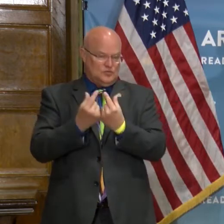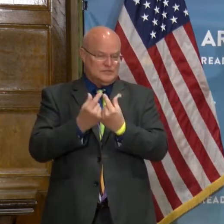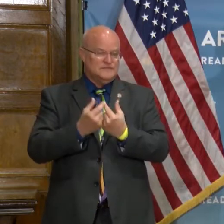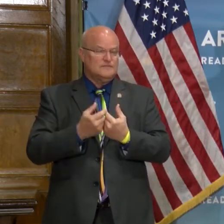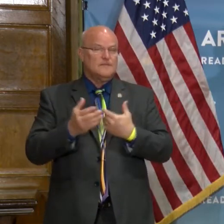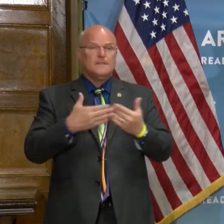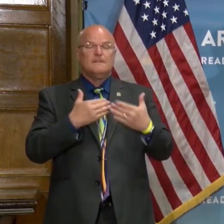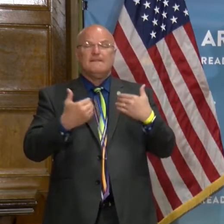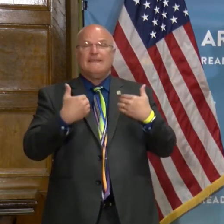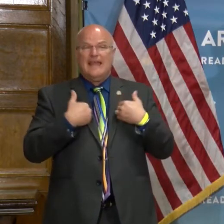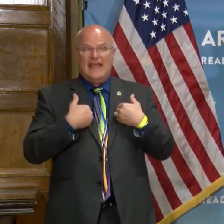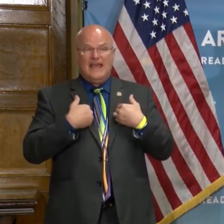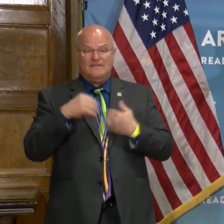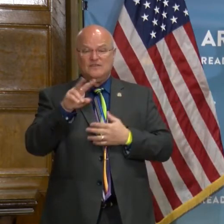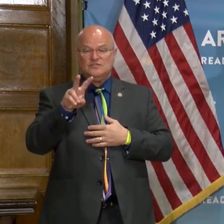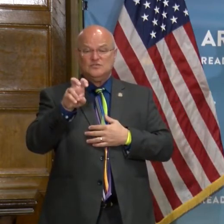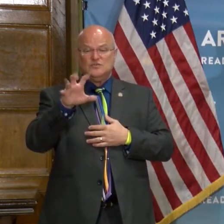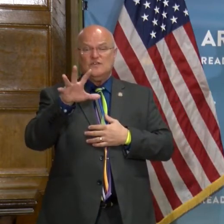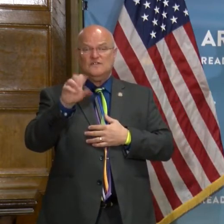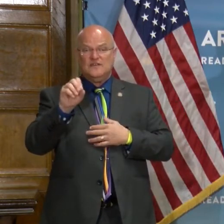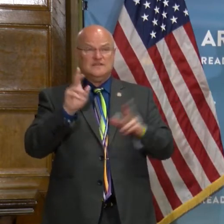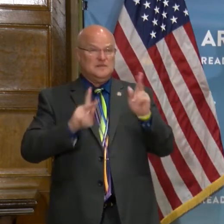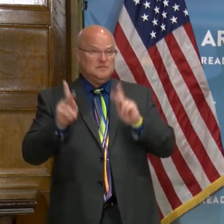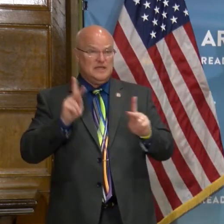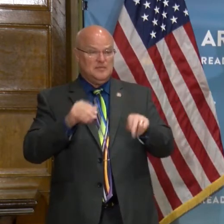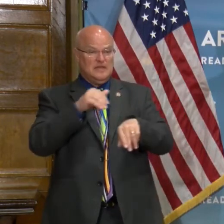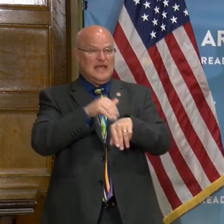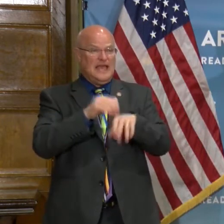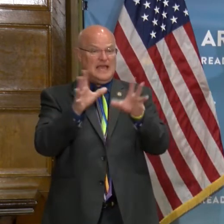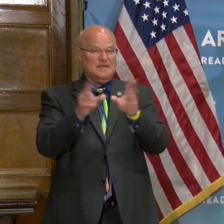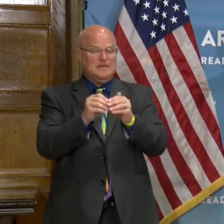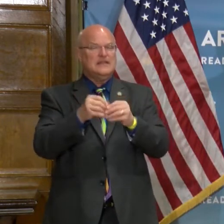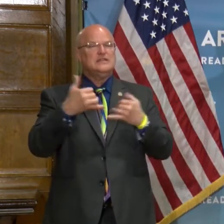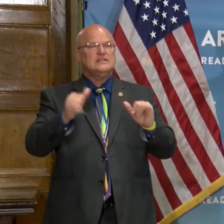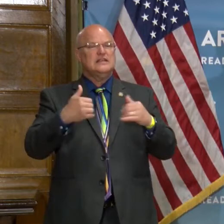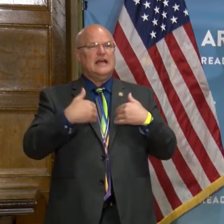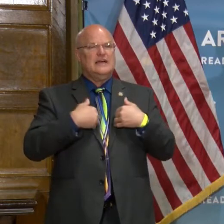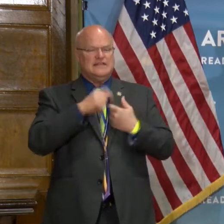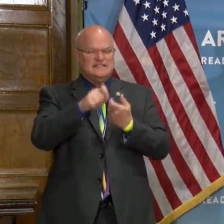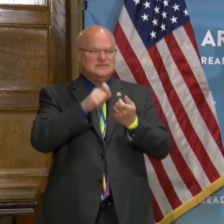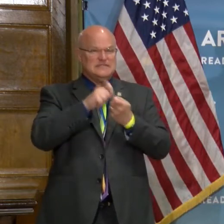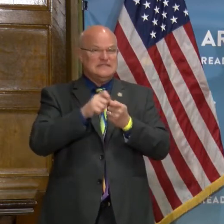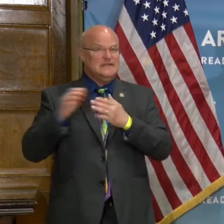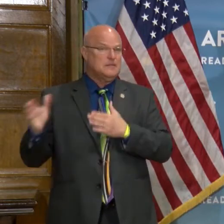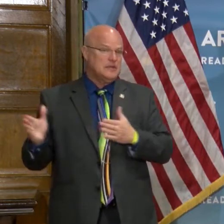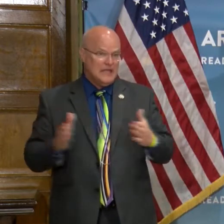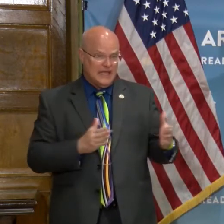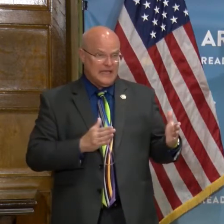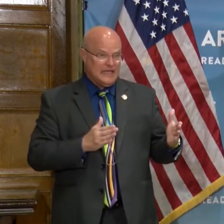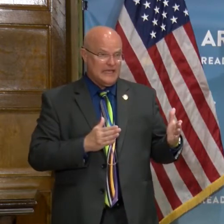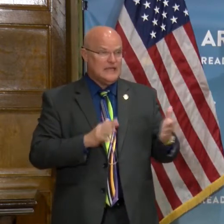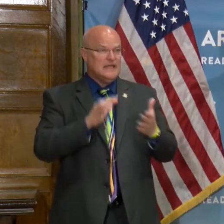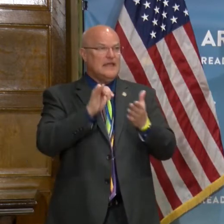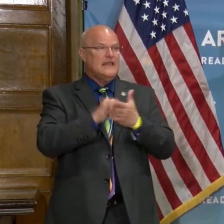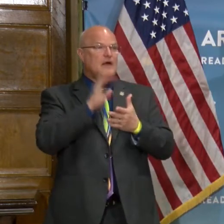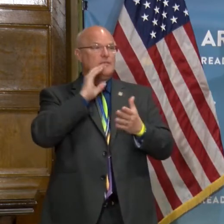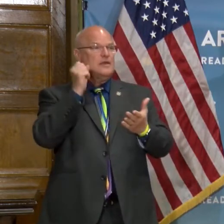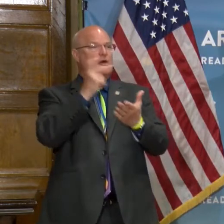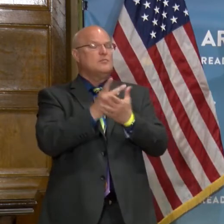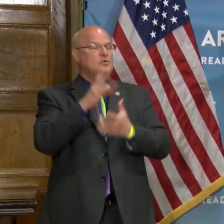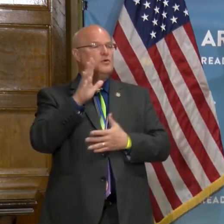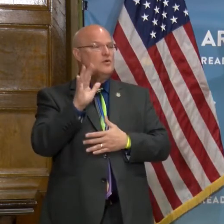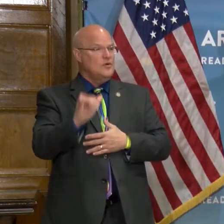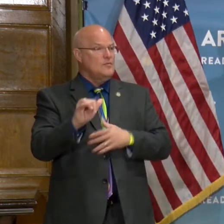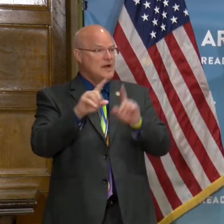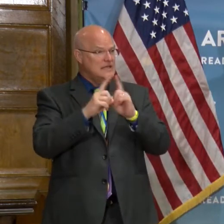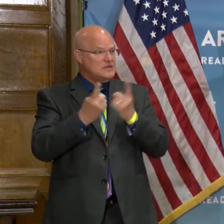if you were going to have 250 people at a venue, you still had to have a specific plan that would be approved